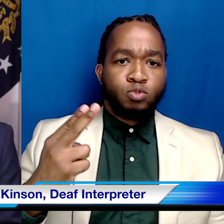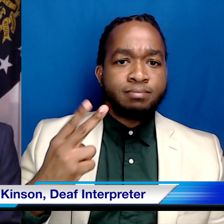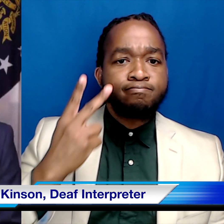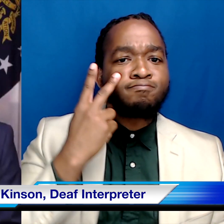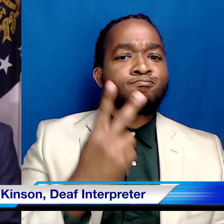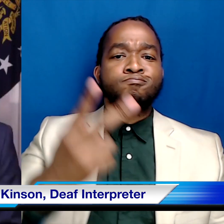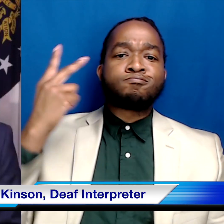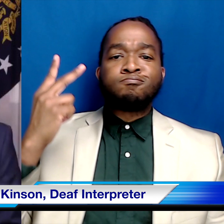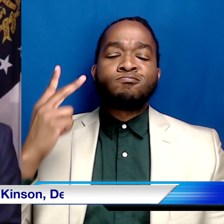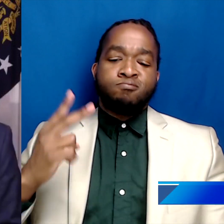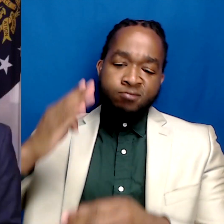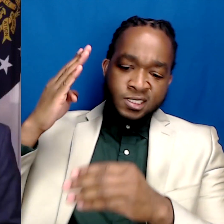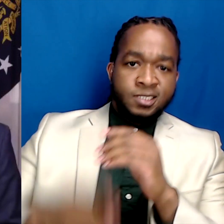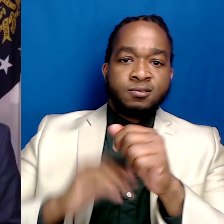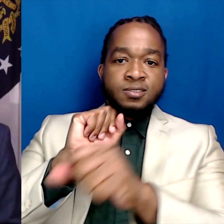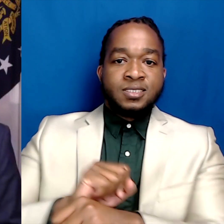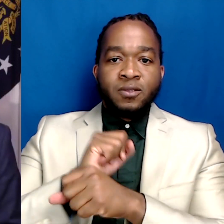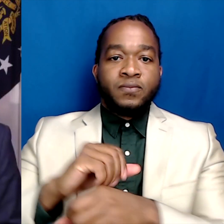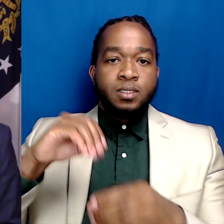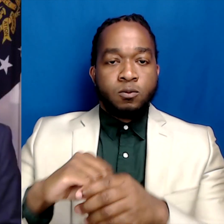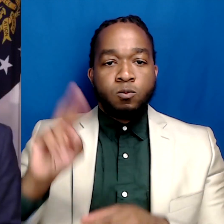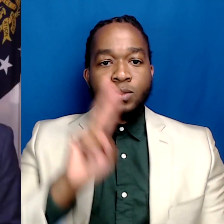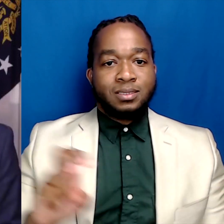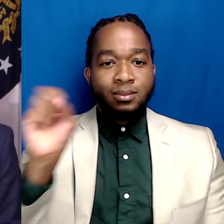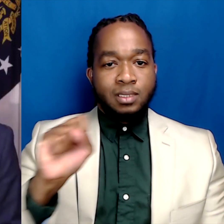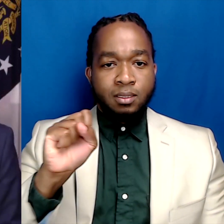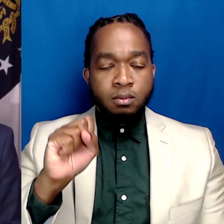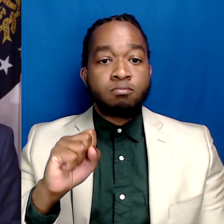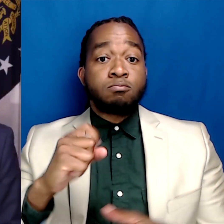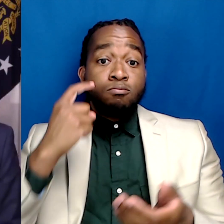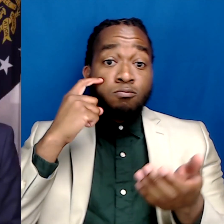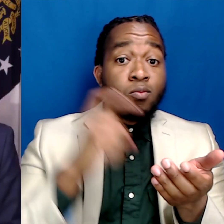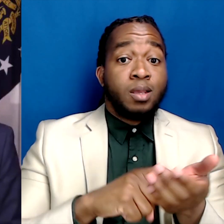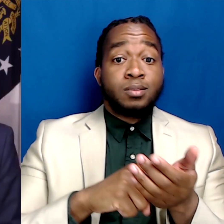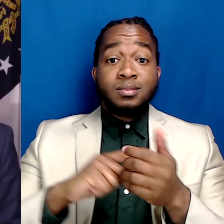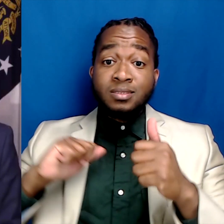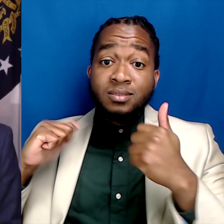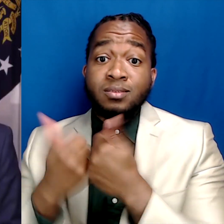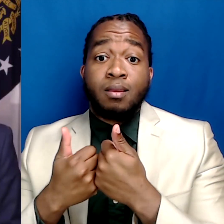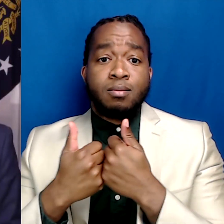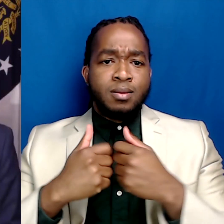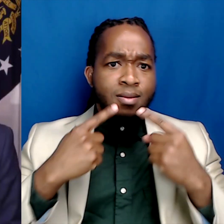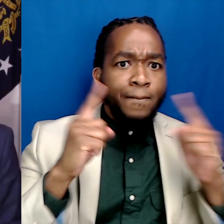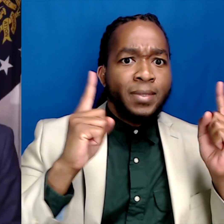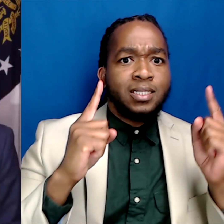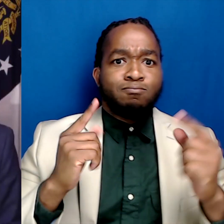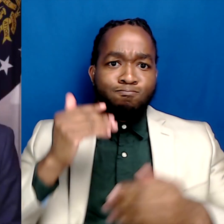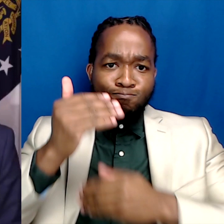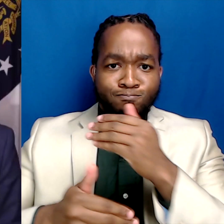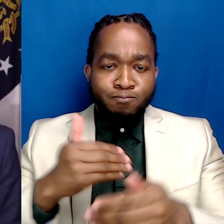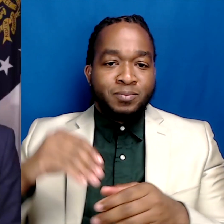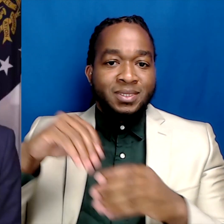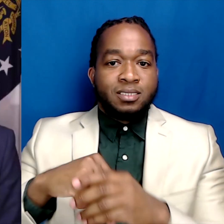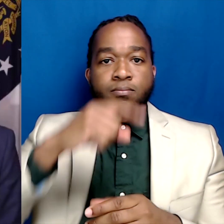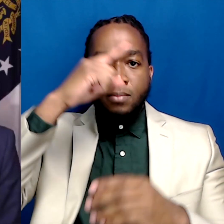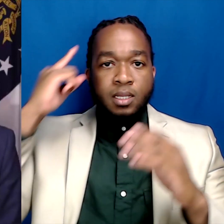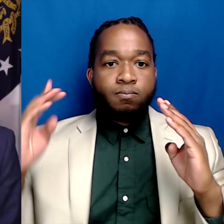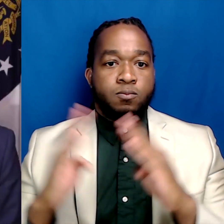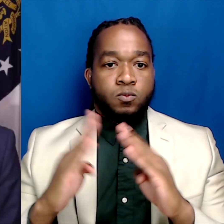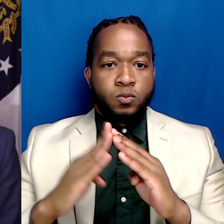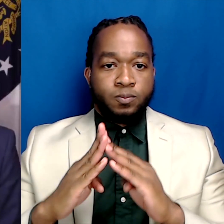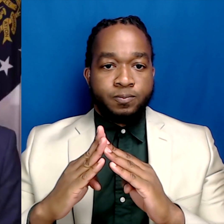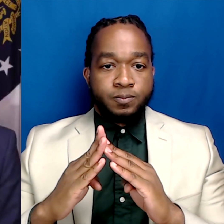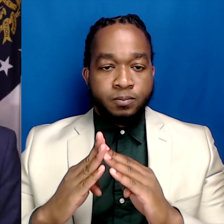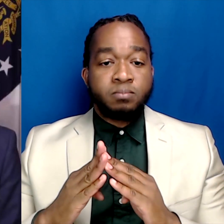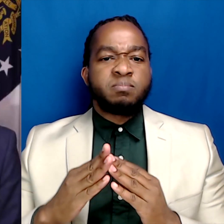history, commemorating the official end of slavery in the United States and recognizing the challenges, accomplishments, and progress